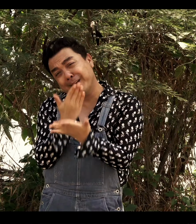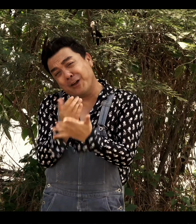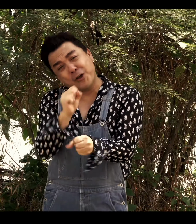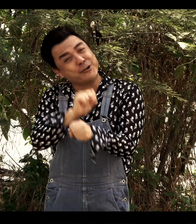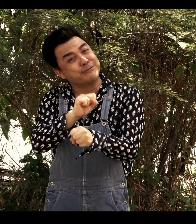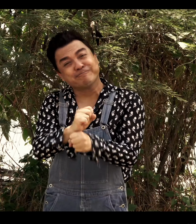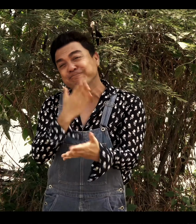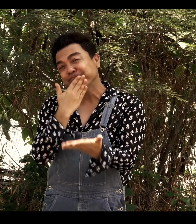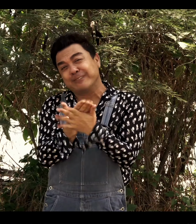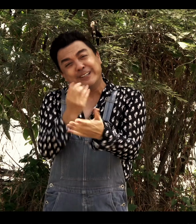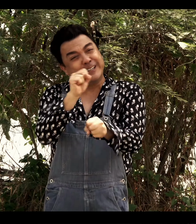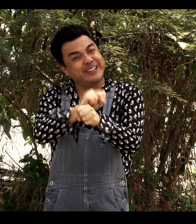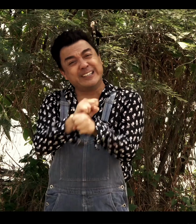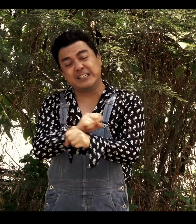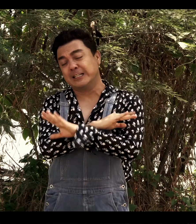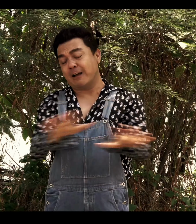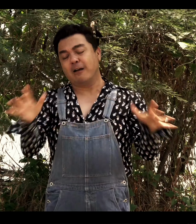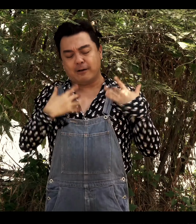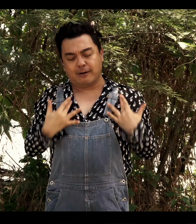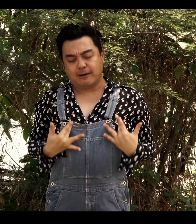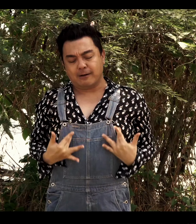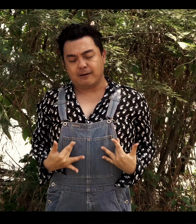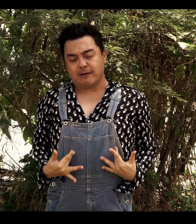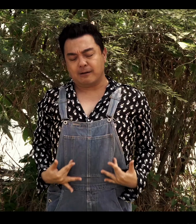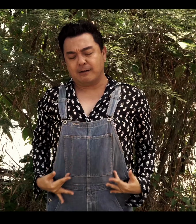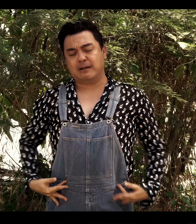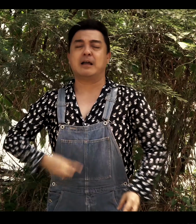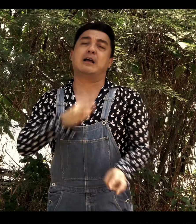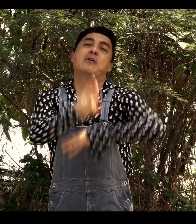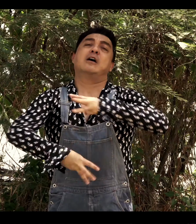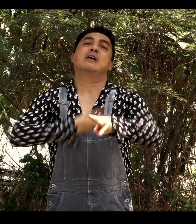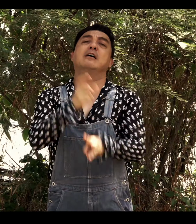doing a good job, don't get too down. The world